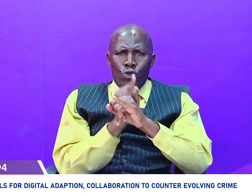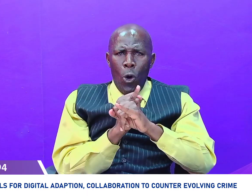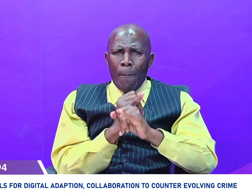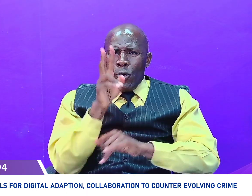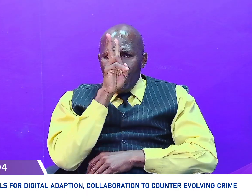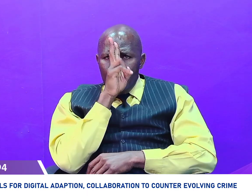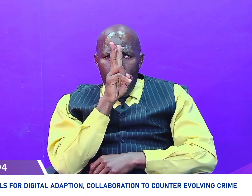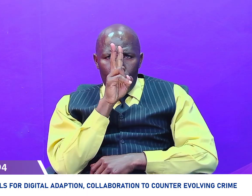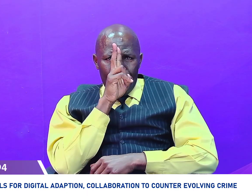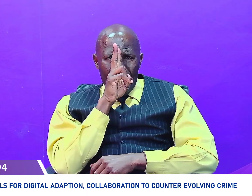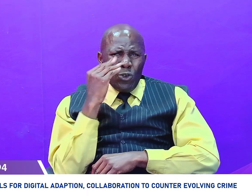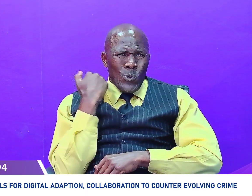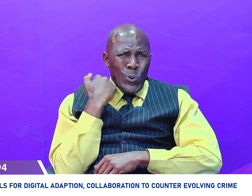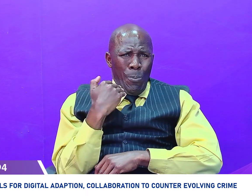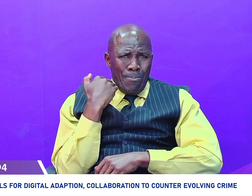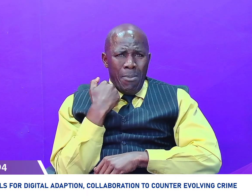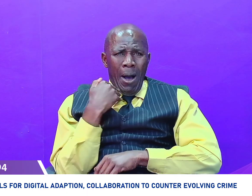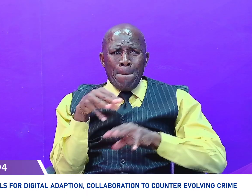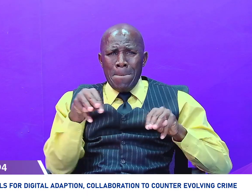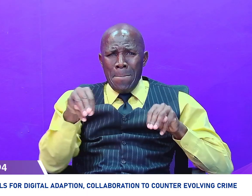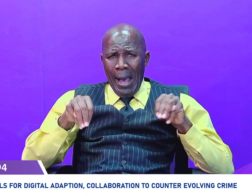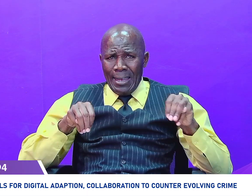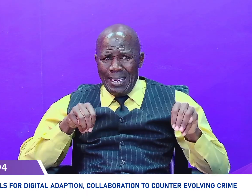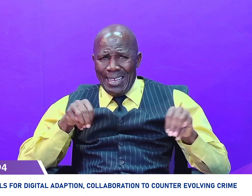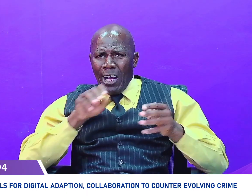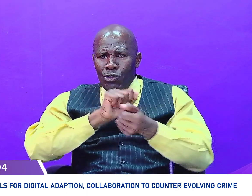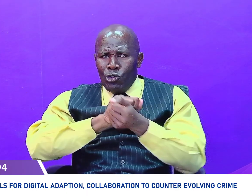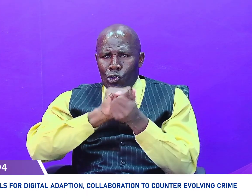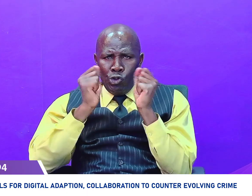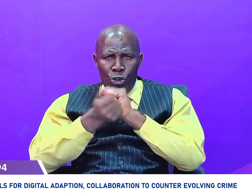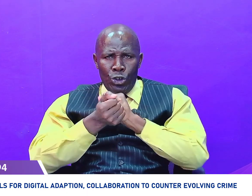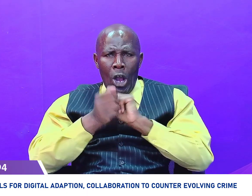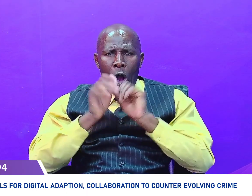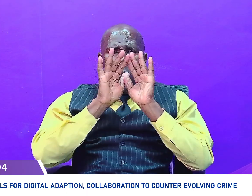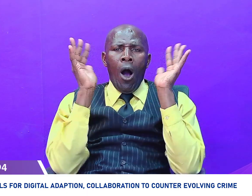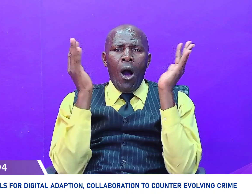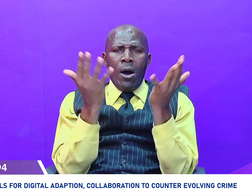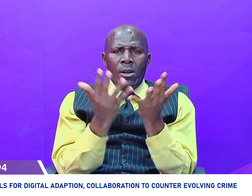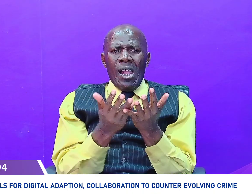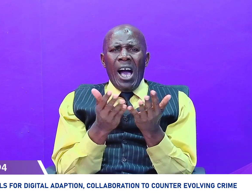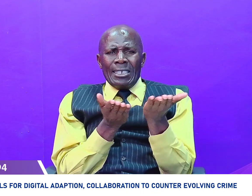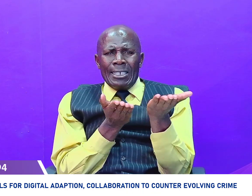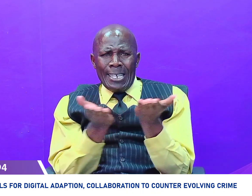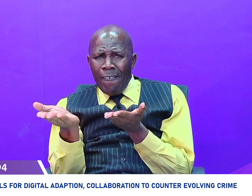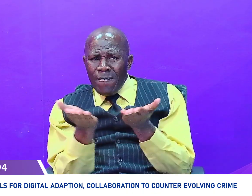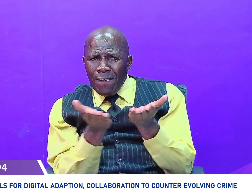The seminar, themed Strengthening Professional Policing and Crime Management in a Changing